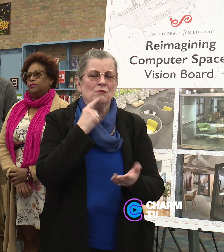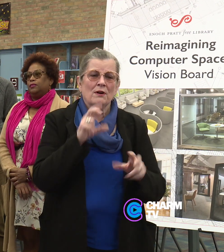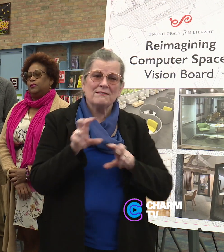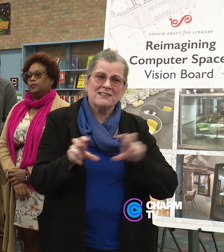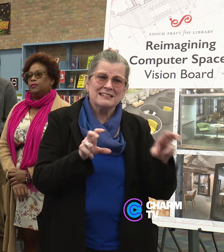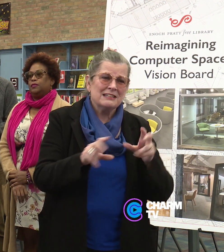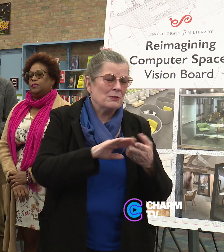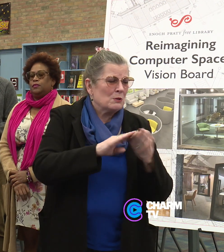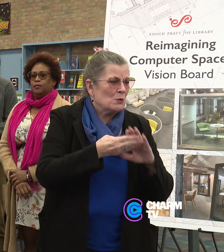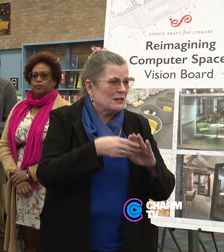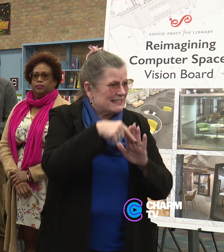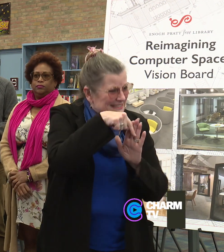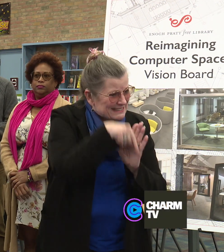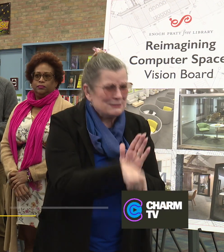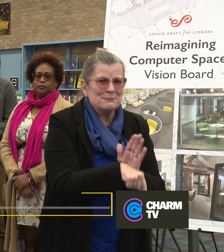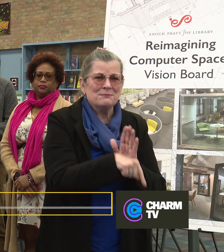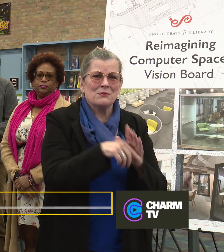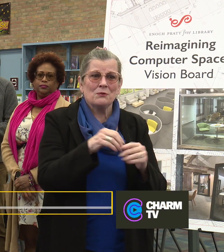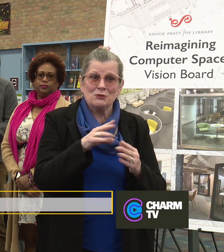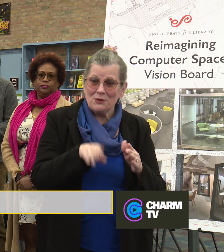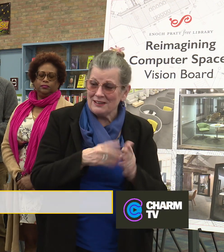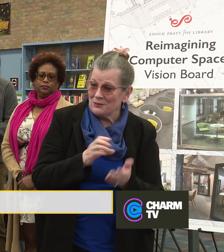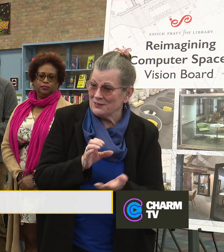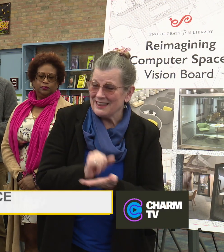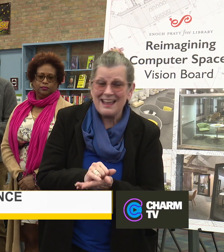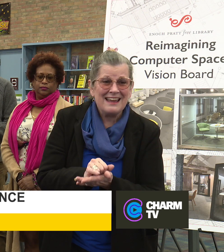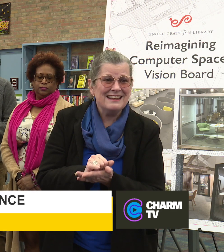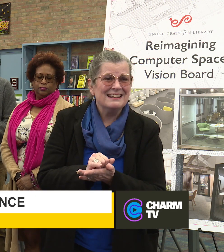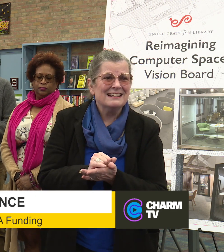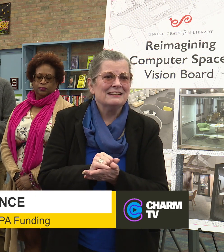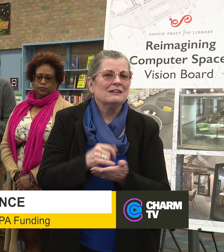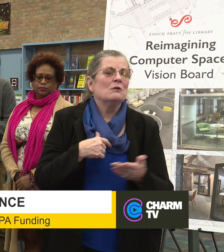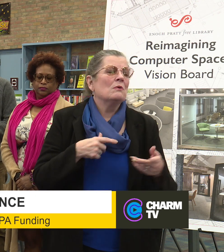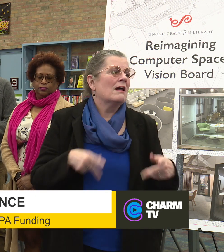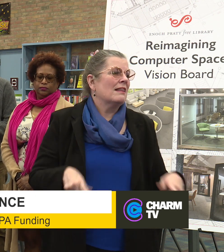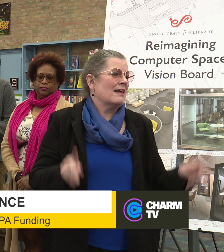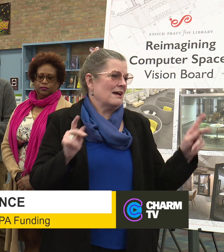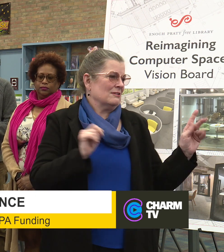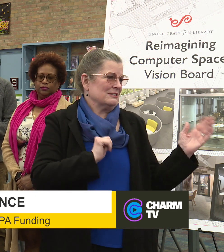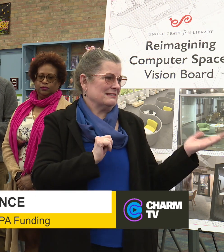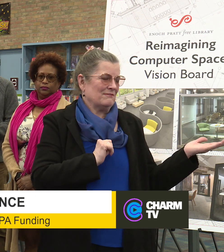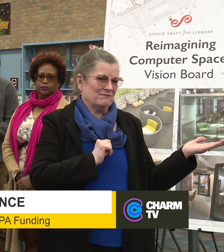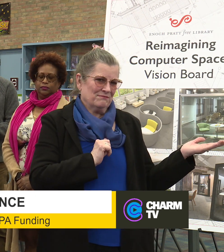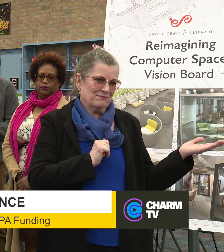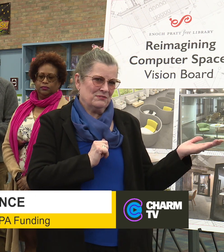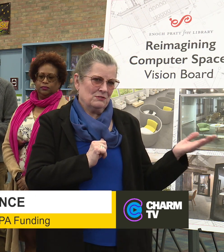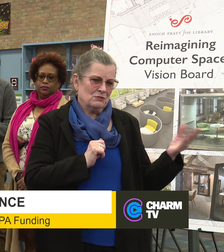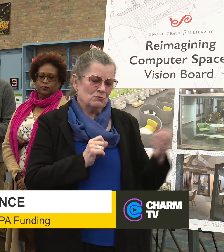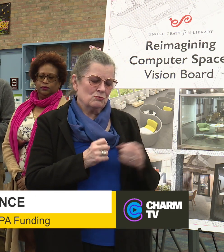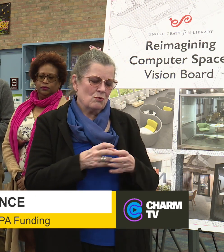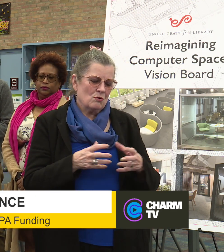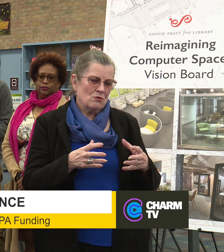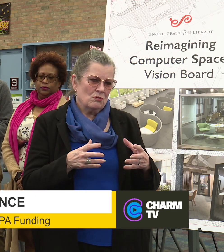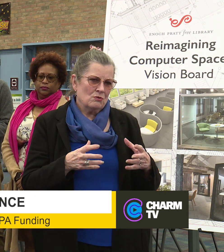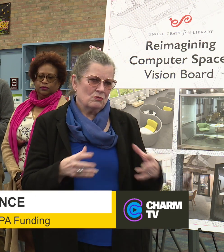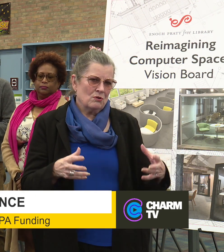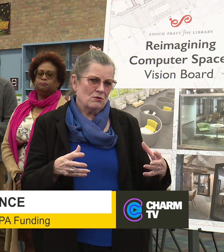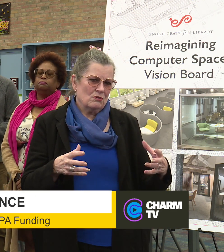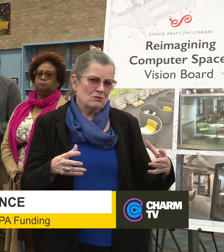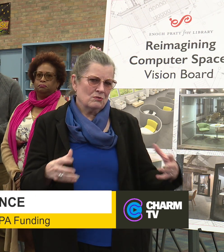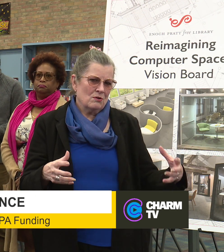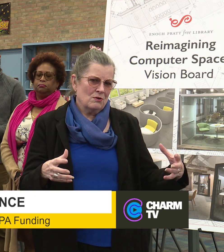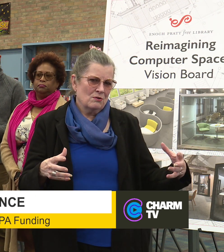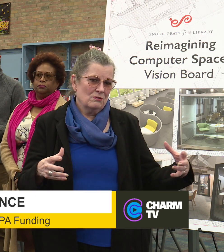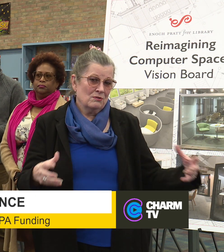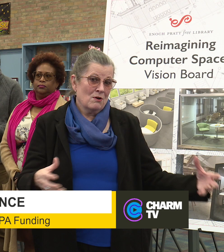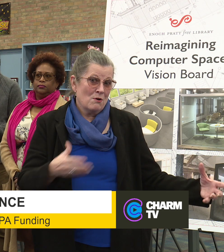way. And when we do that, we allow ourselves as Baltimore to grow into a better version of